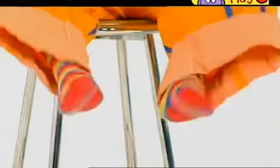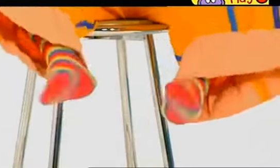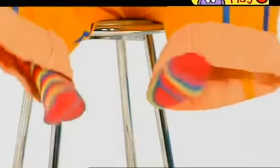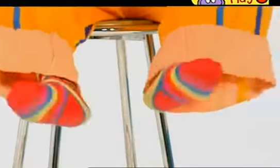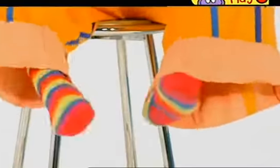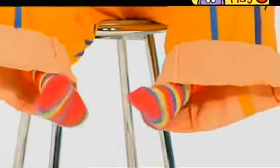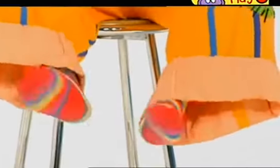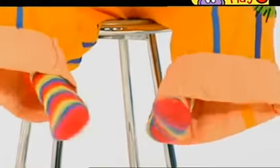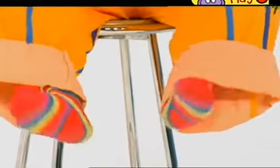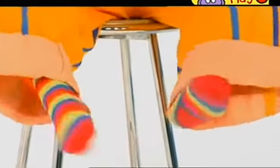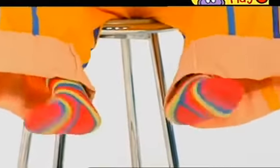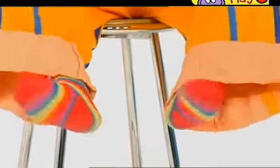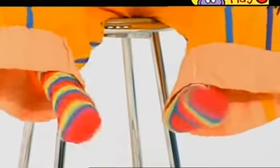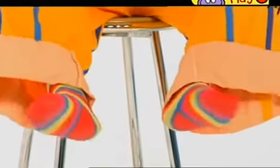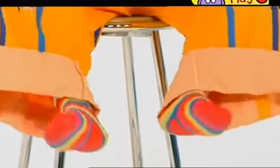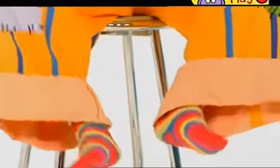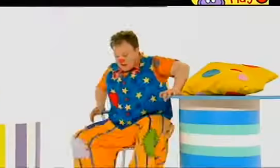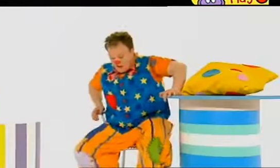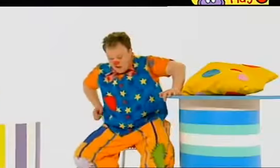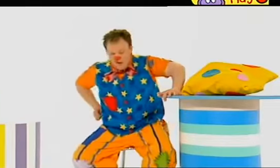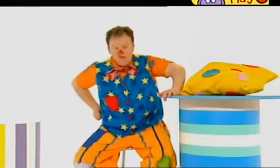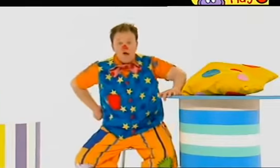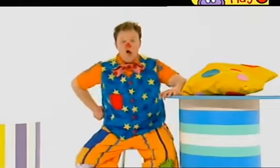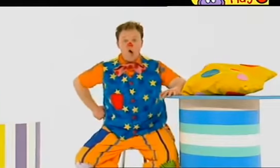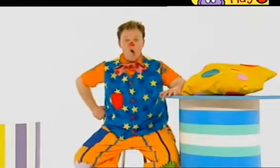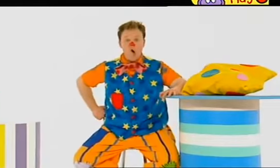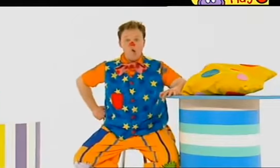You need to put on your shoes, Mr. Tumble. Oh,